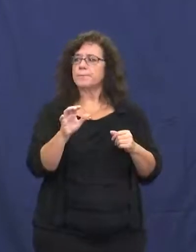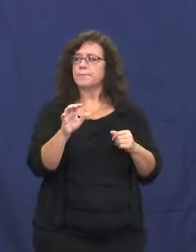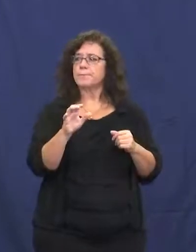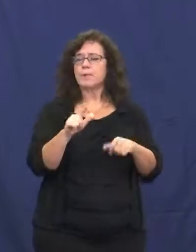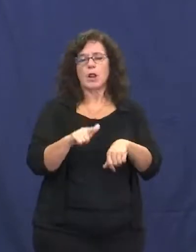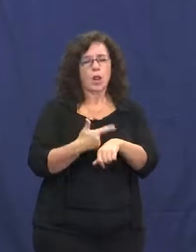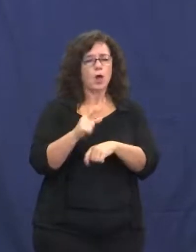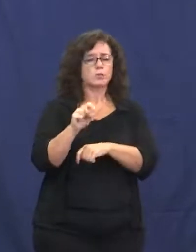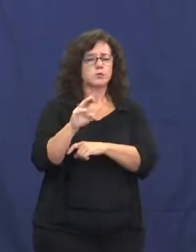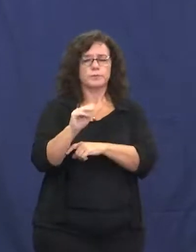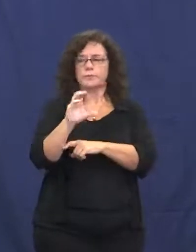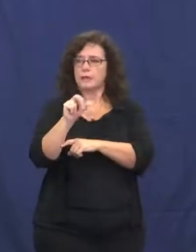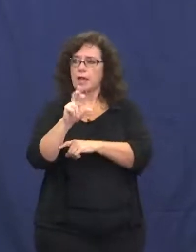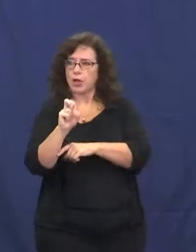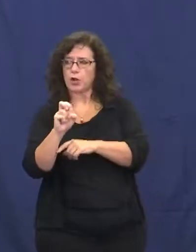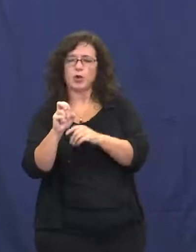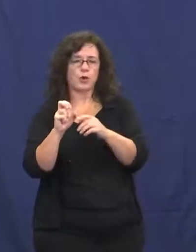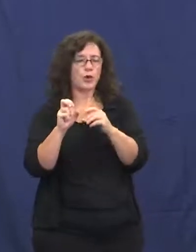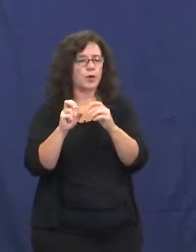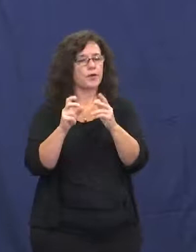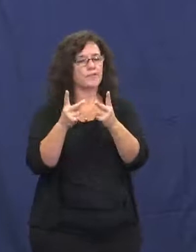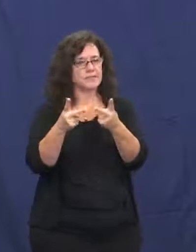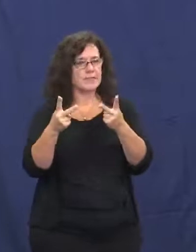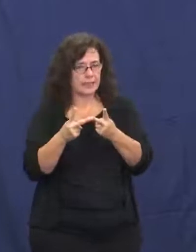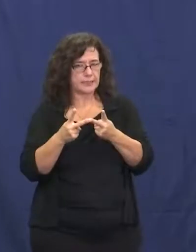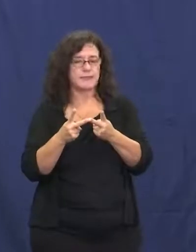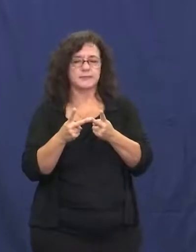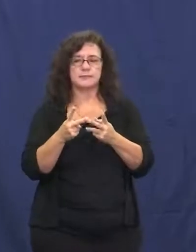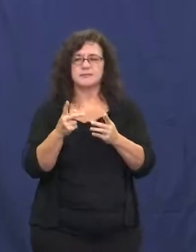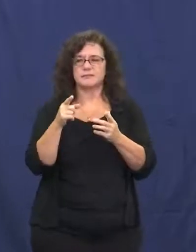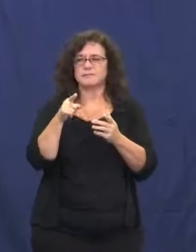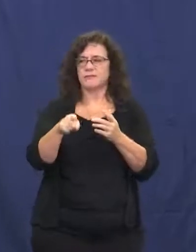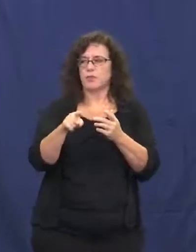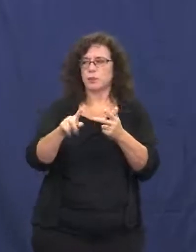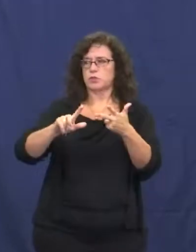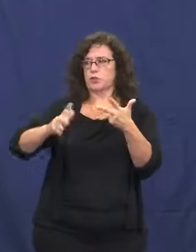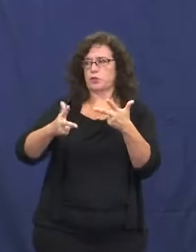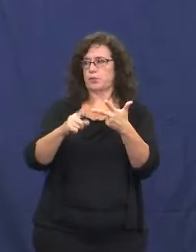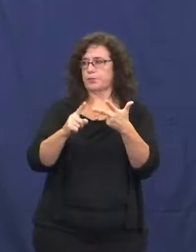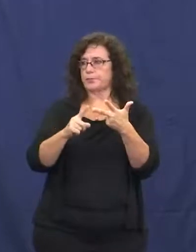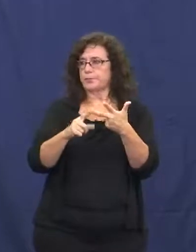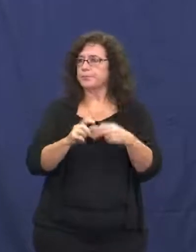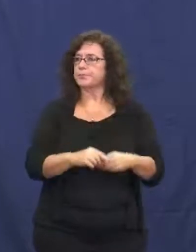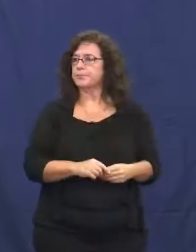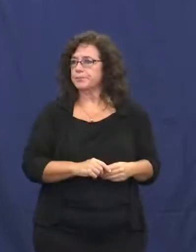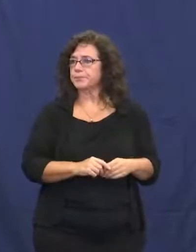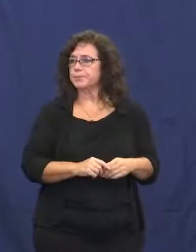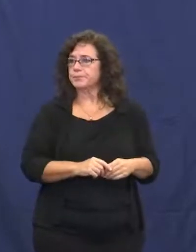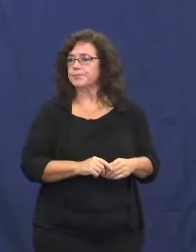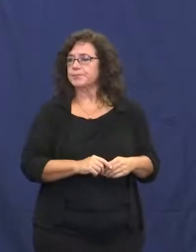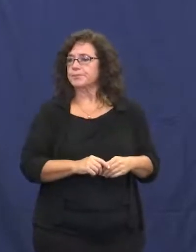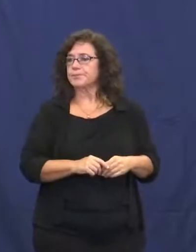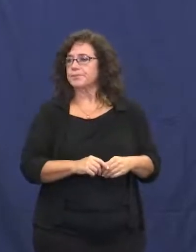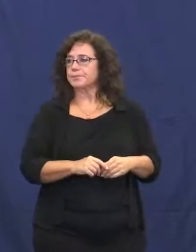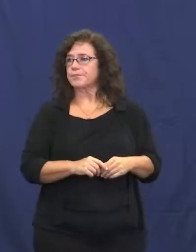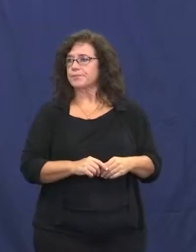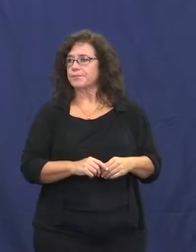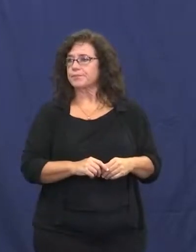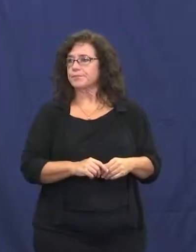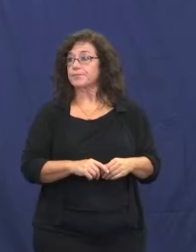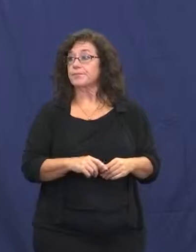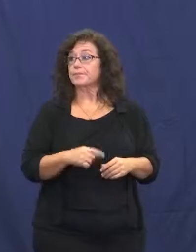cases are among those in long-term care facilities and our healthcare workers. Our brave first